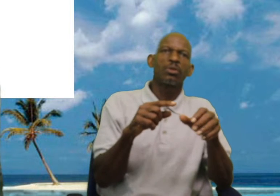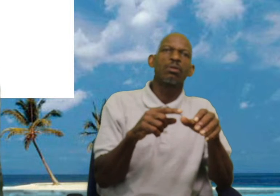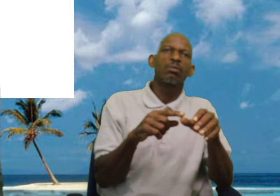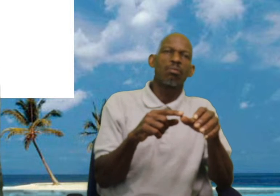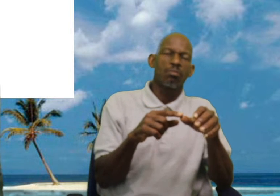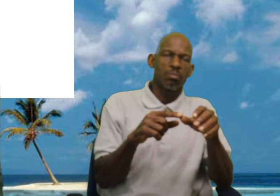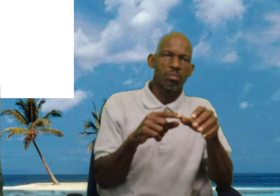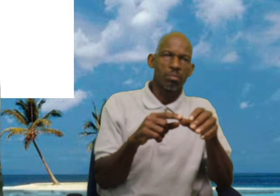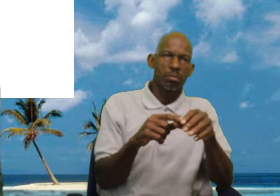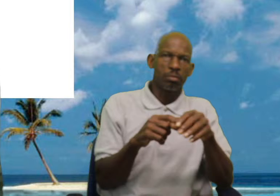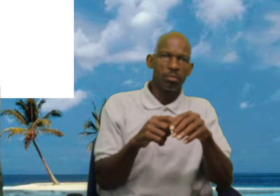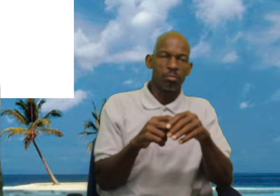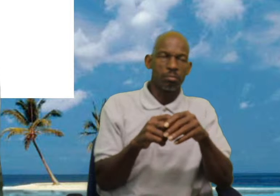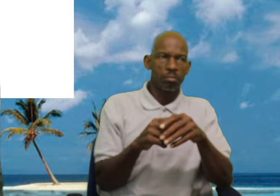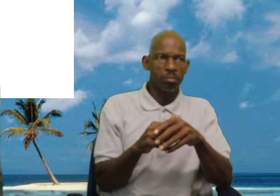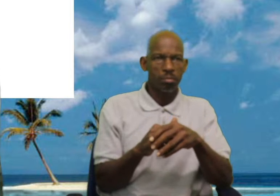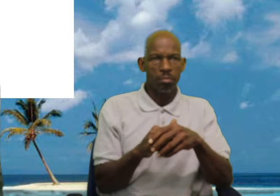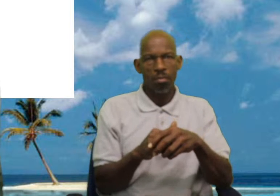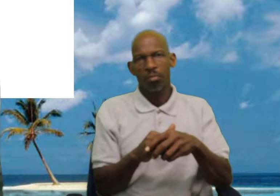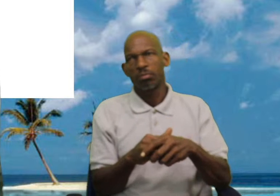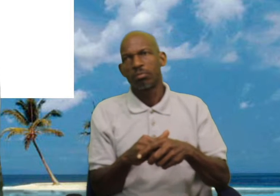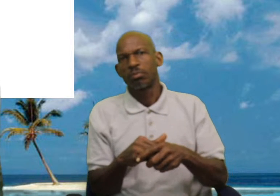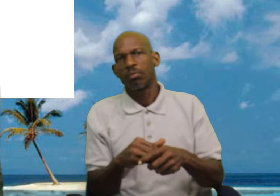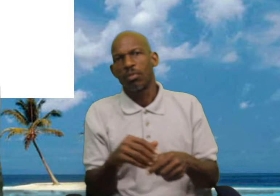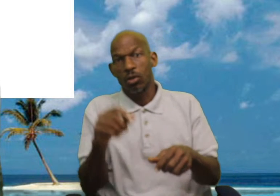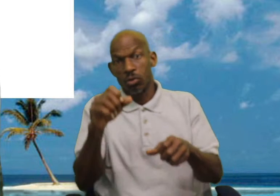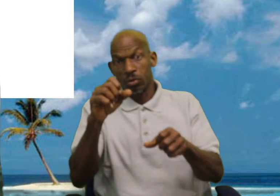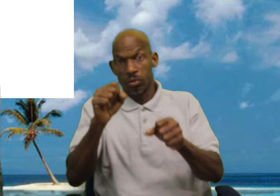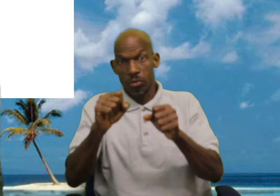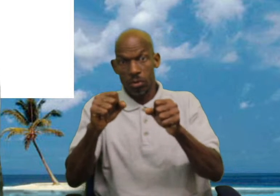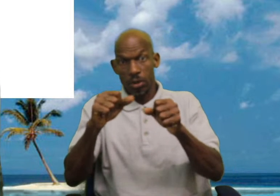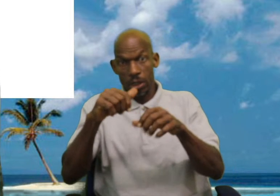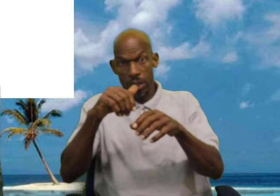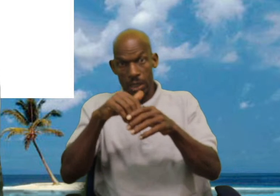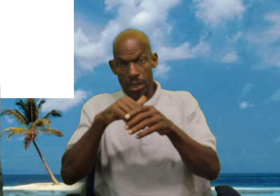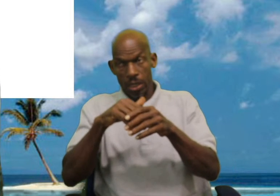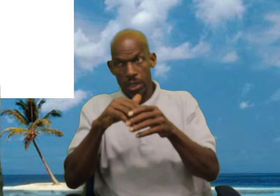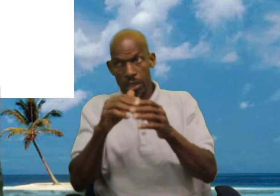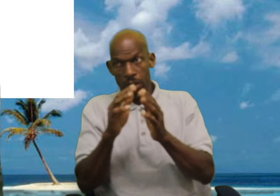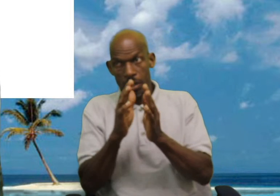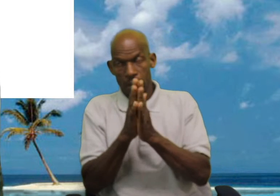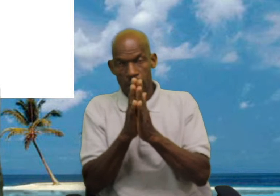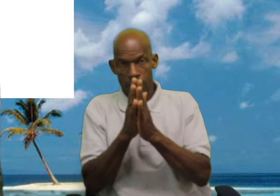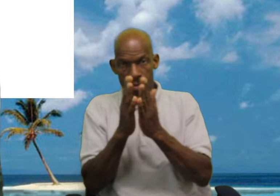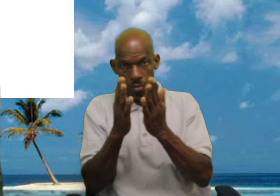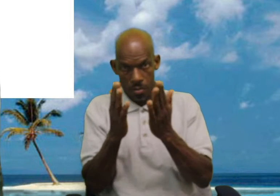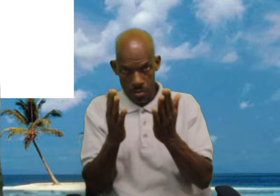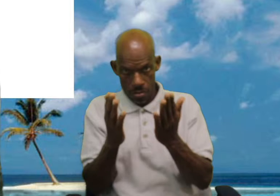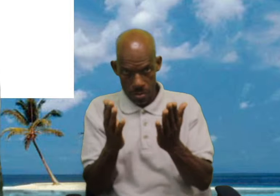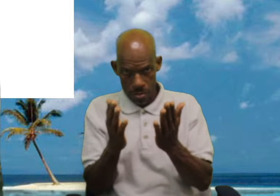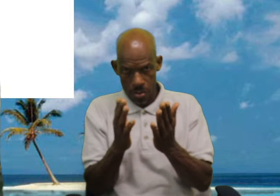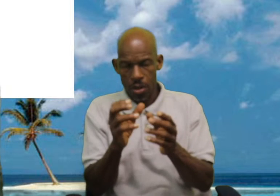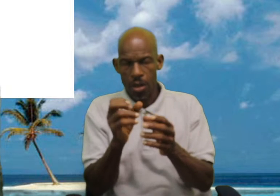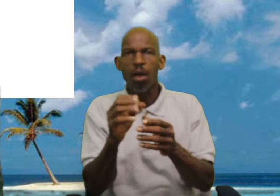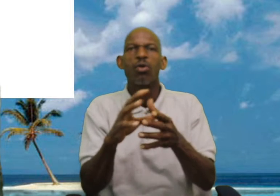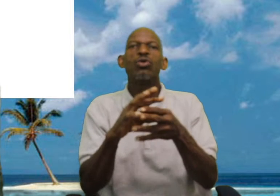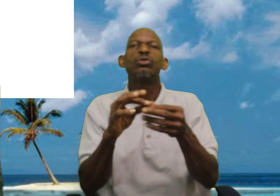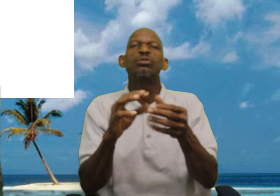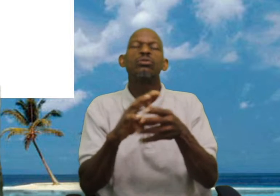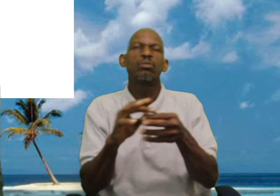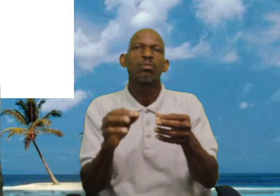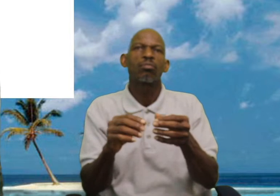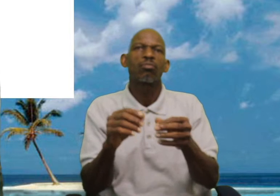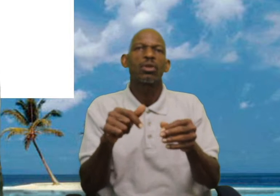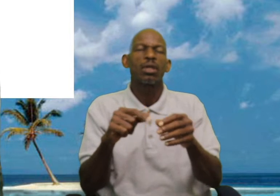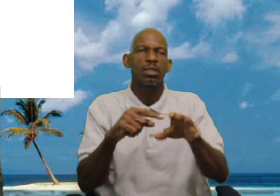subject, which is the boy or the book first. And then when you add sentences with